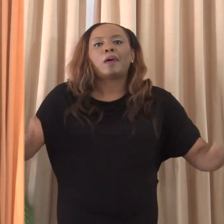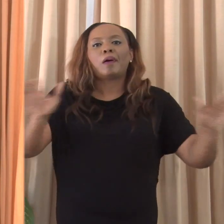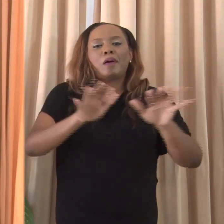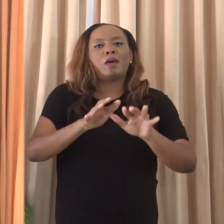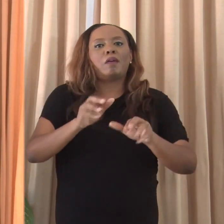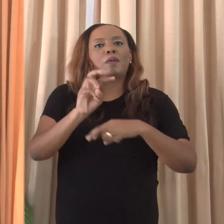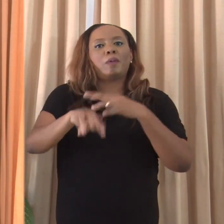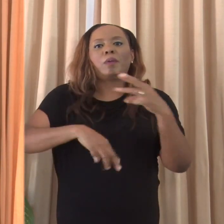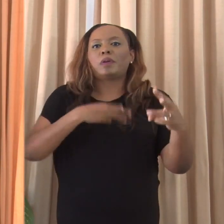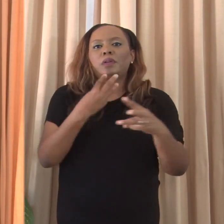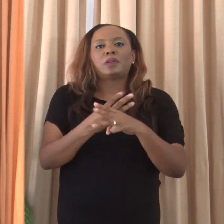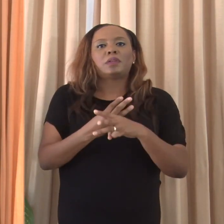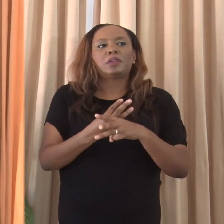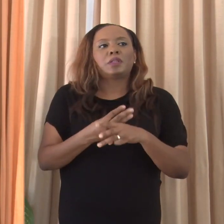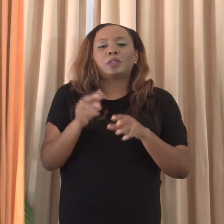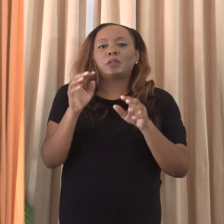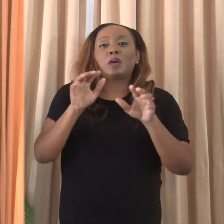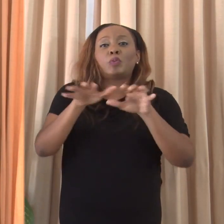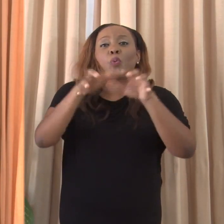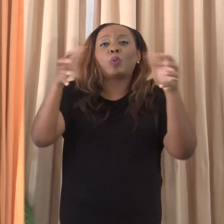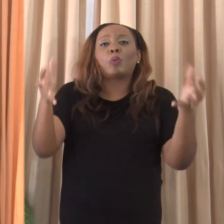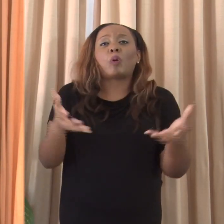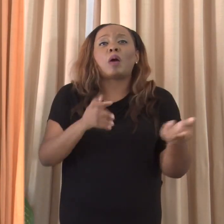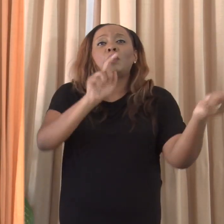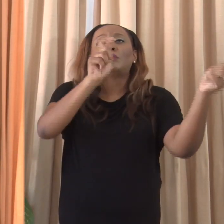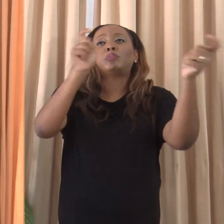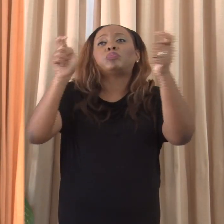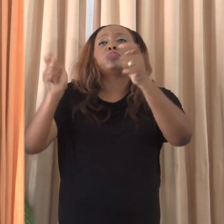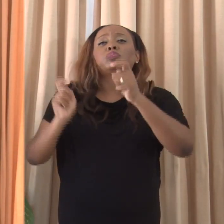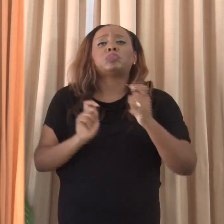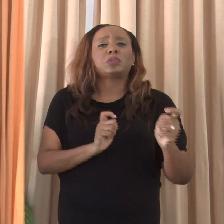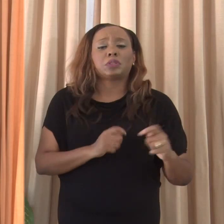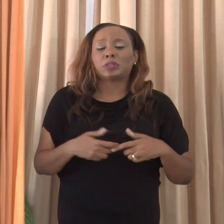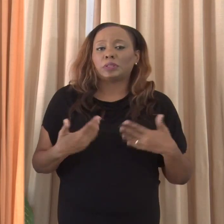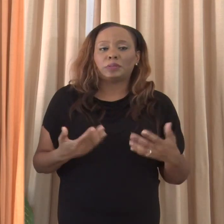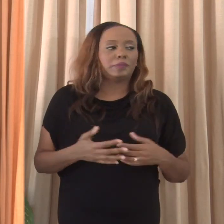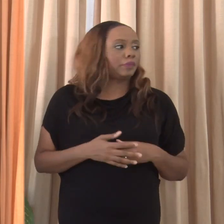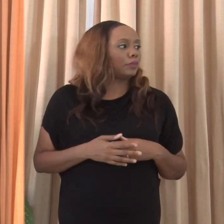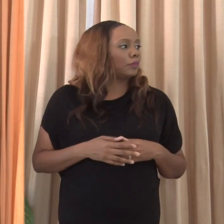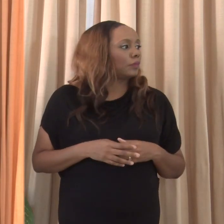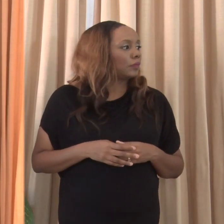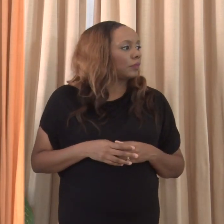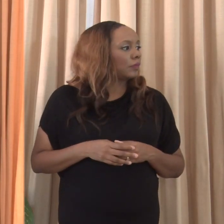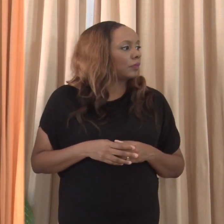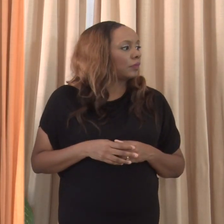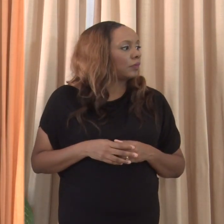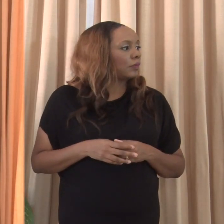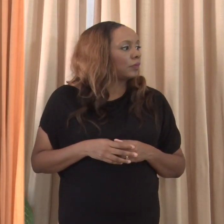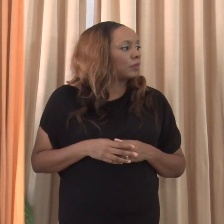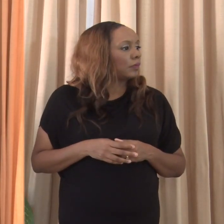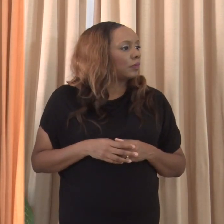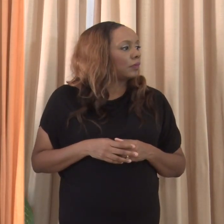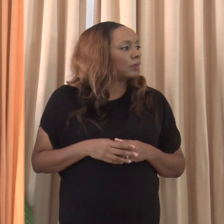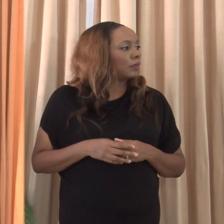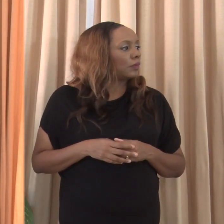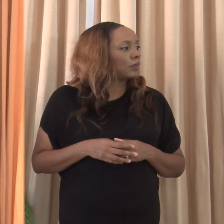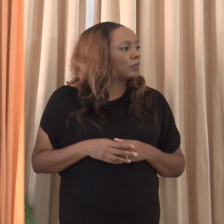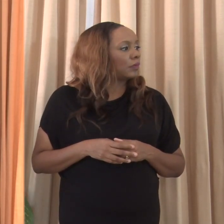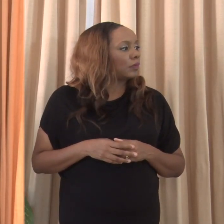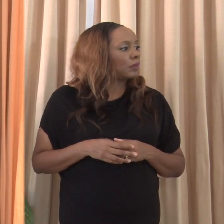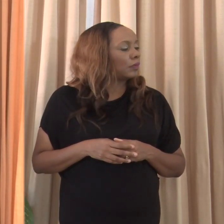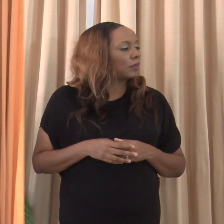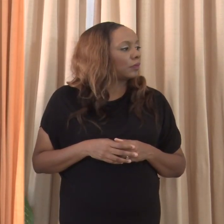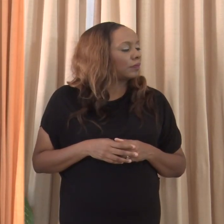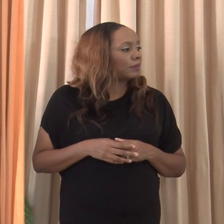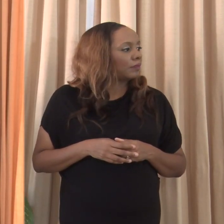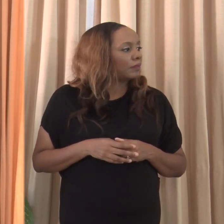very fluid and rapidly changing situation. Okay, how has Barbados' decision to